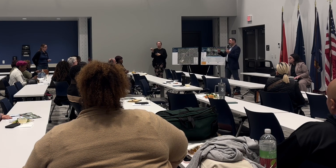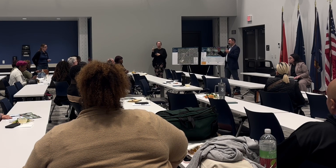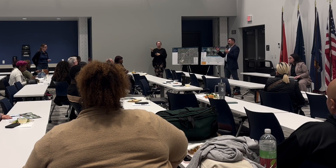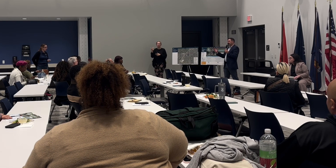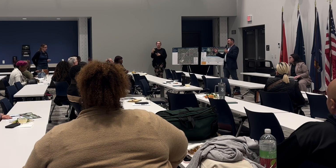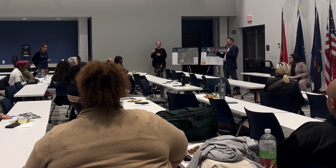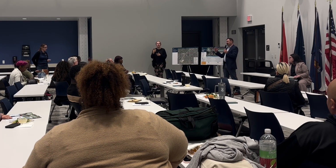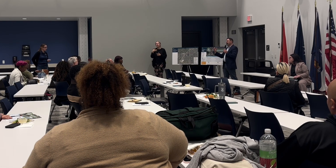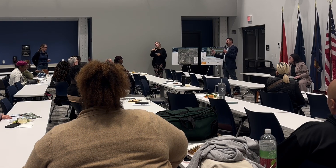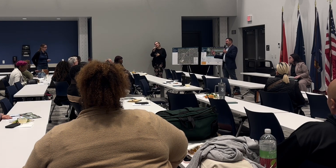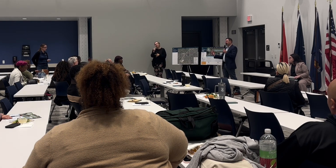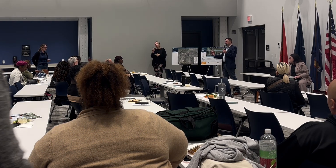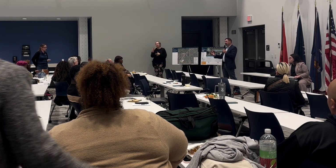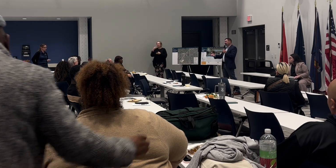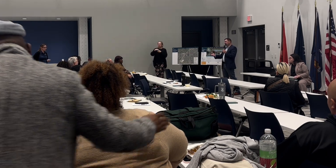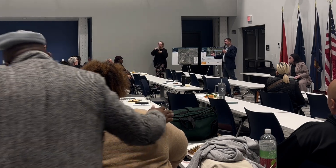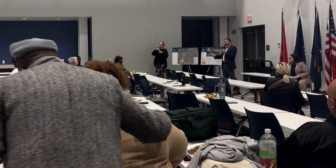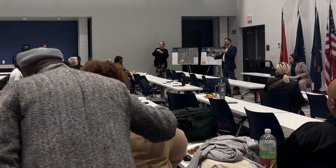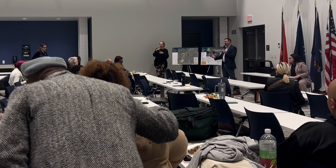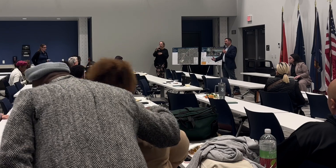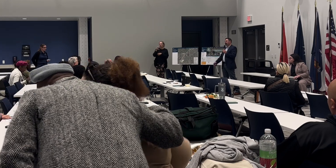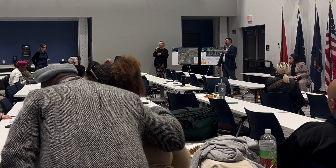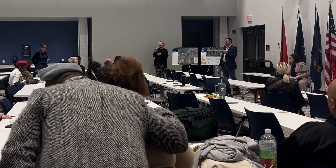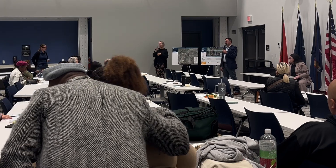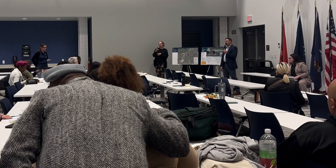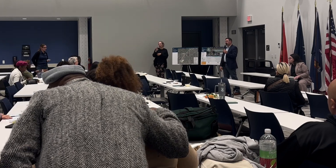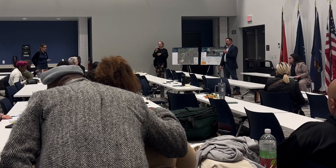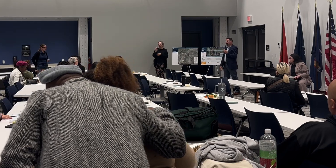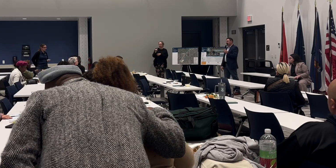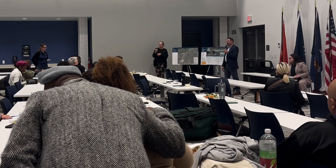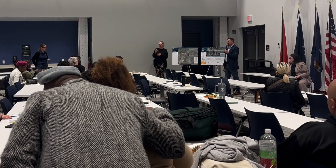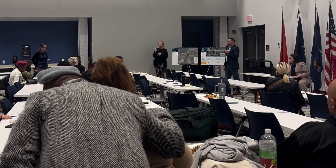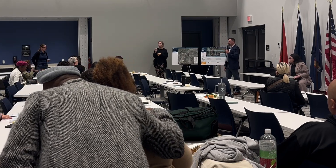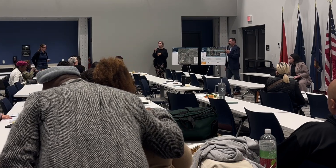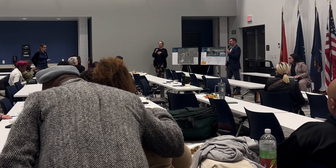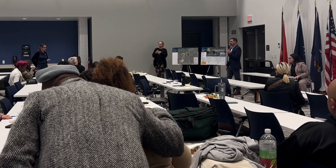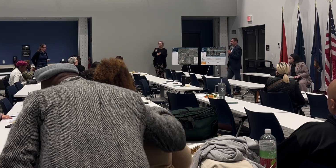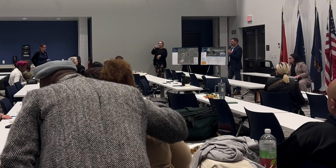There will be steel inside the concrete, like rebar and things, but